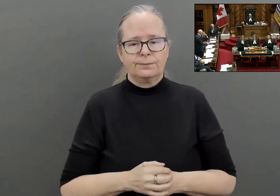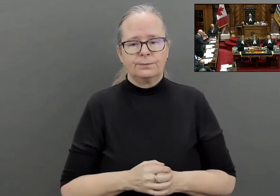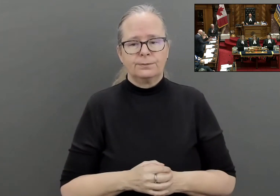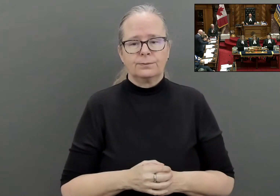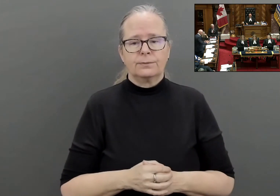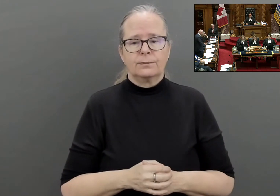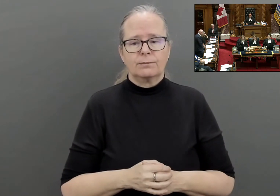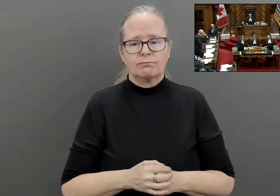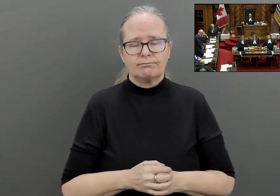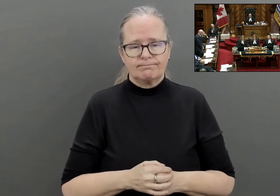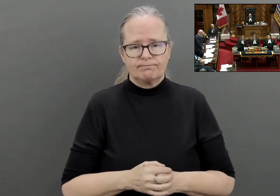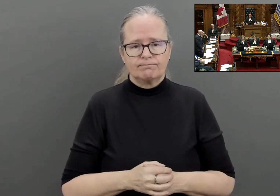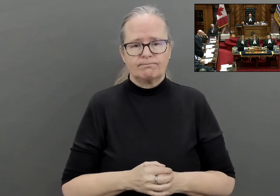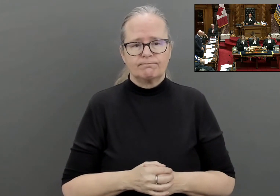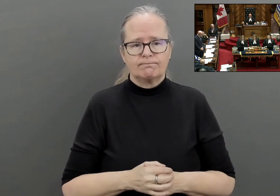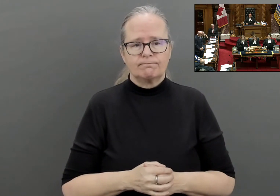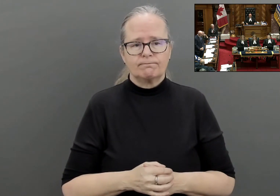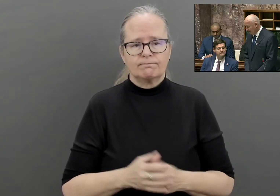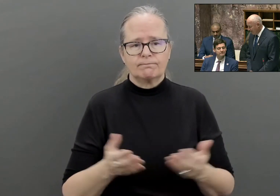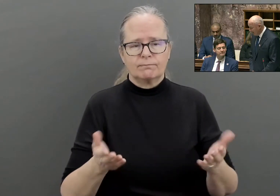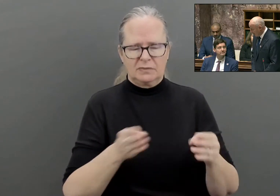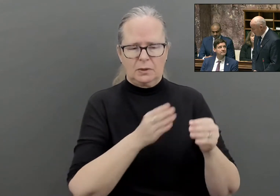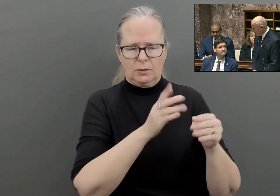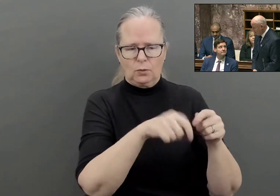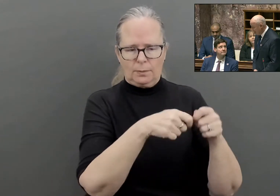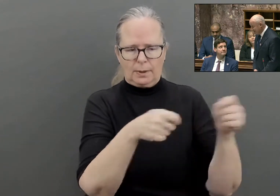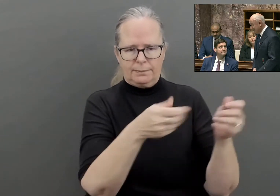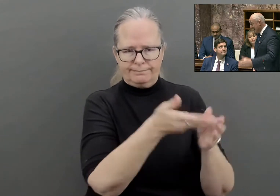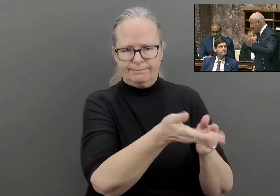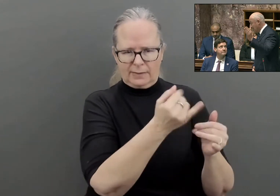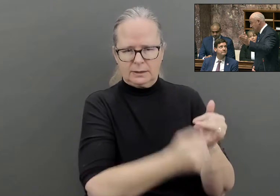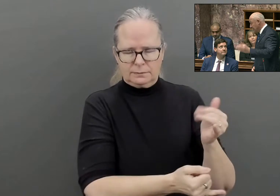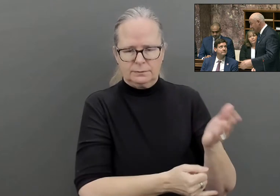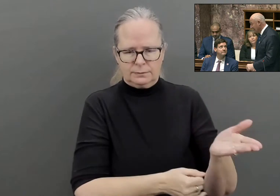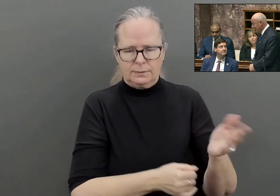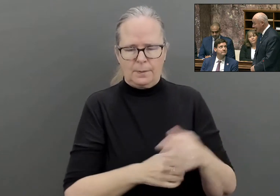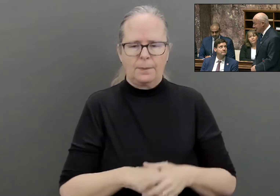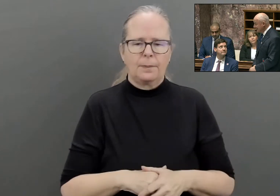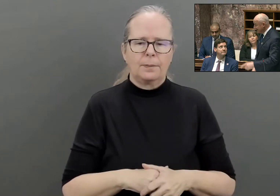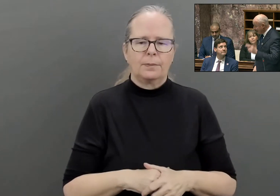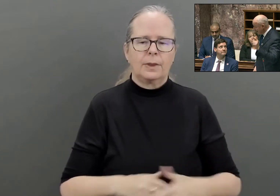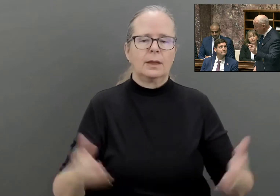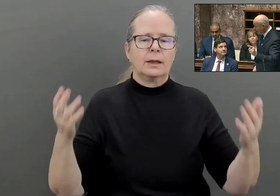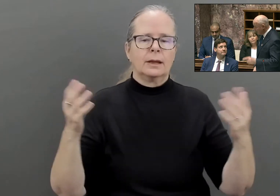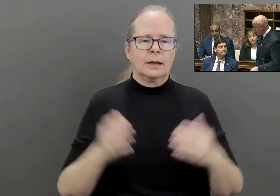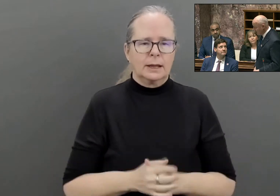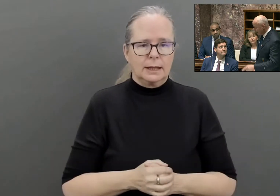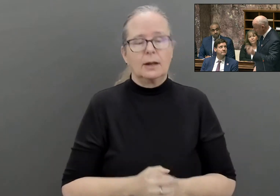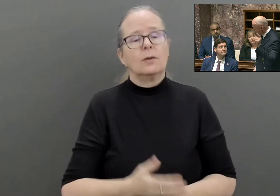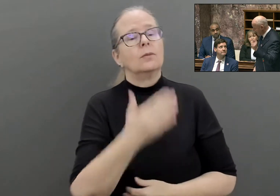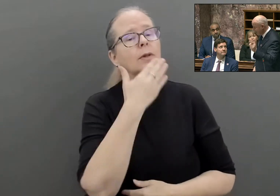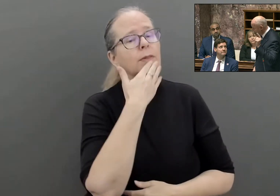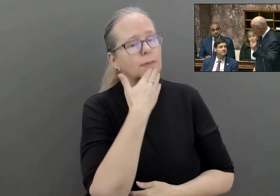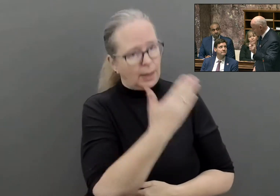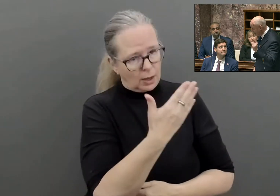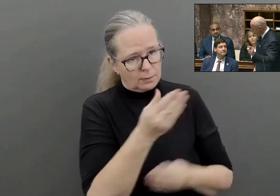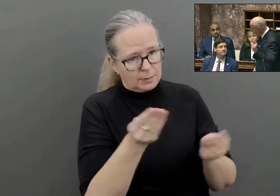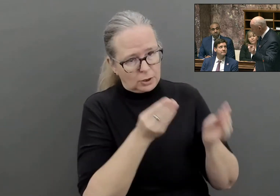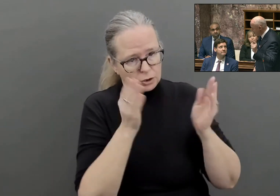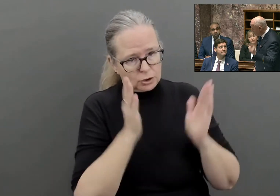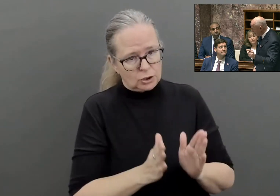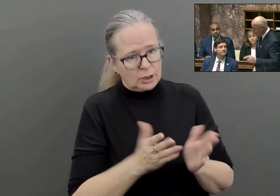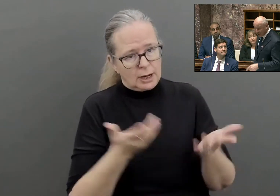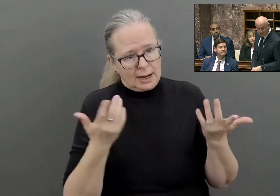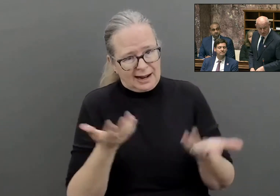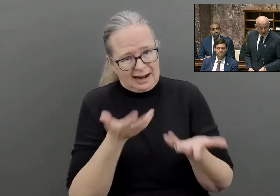Minister will conclude. Thank you, Honourable Speaker. The only thing, Honourable Speaker, is that opposition. That is the saddest opposition I have seen in my entire time